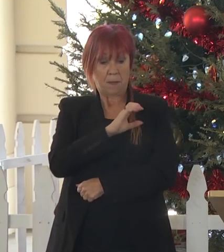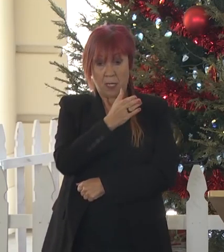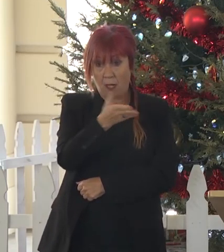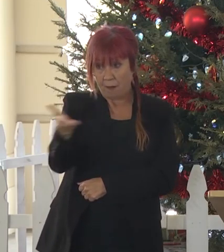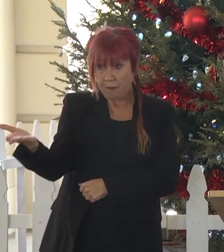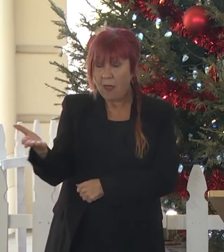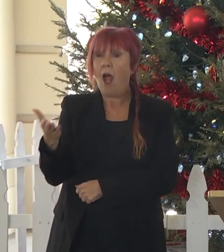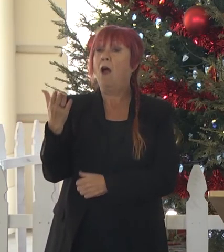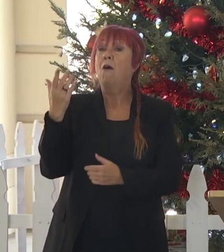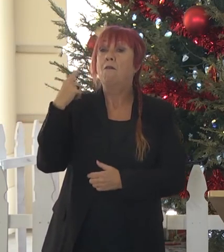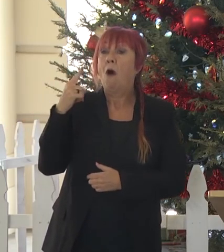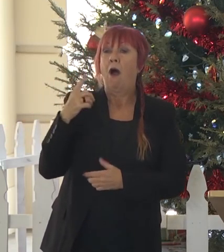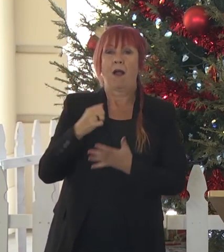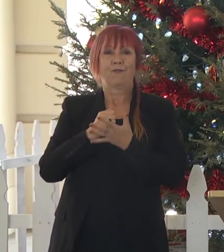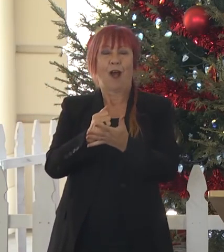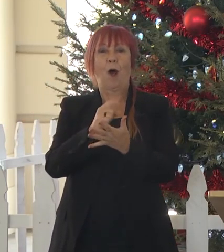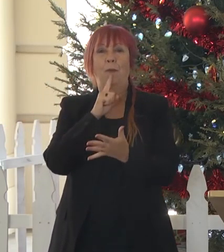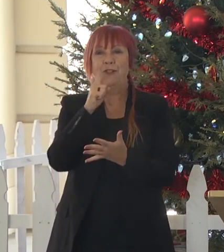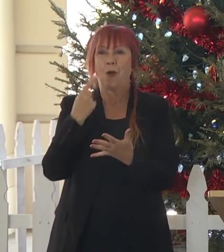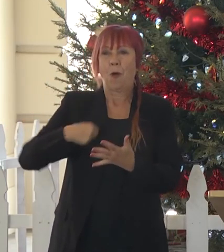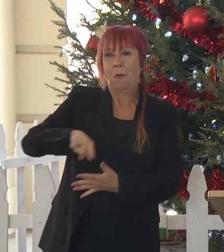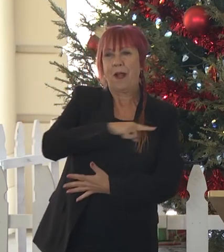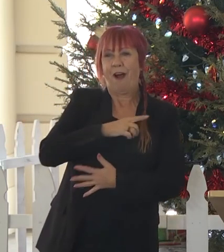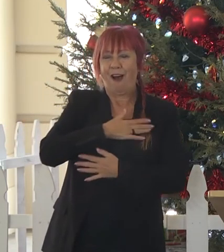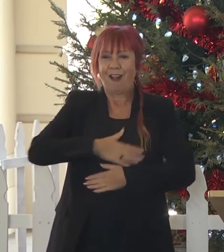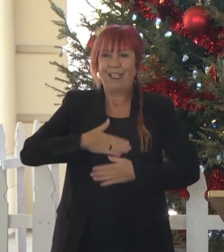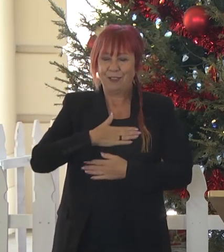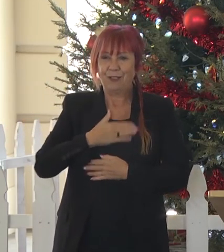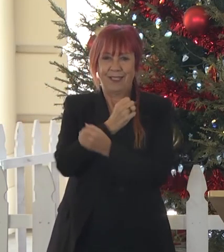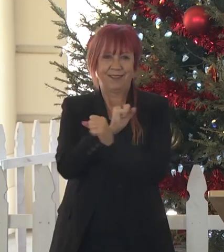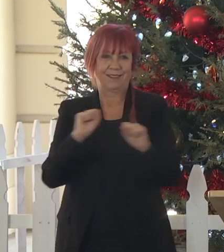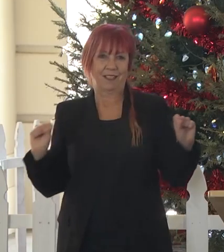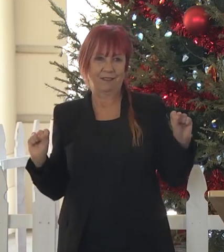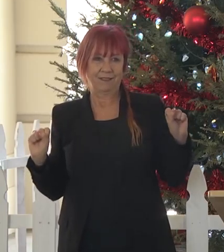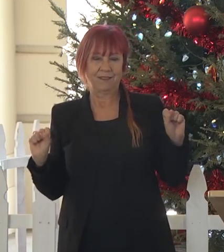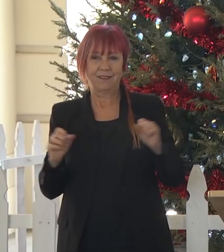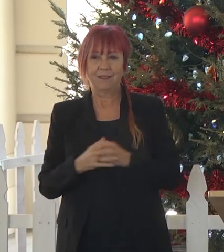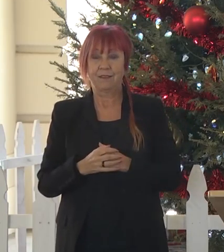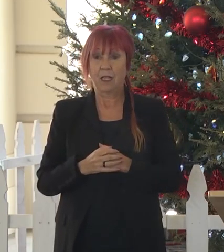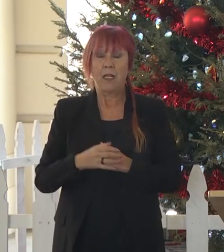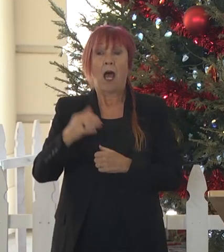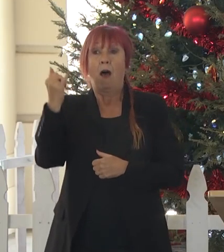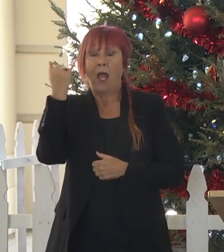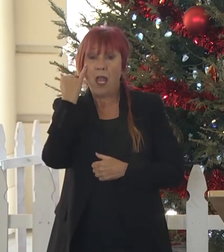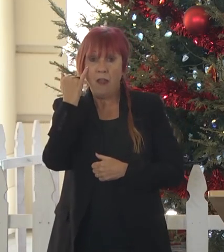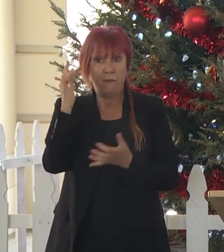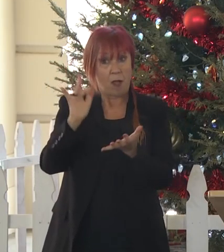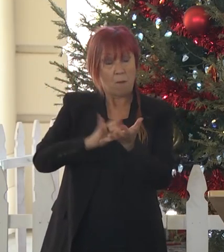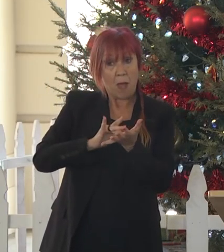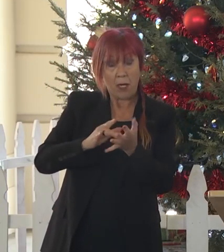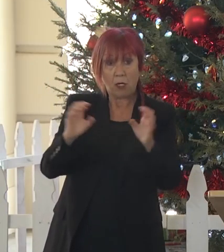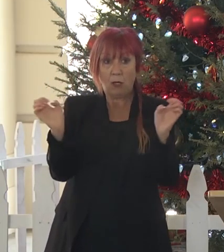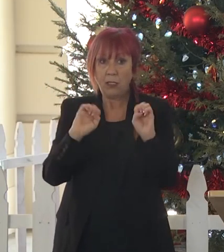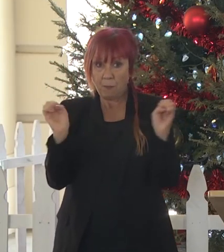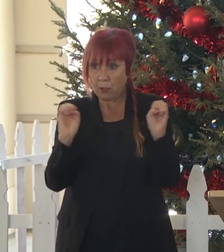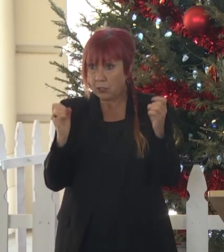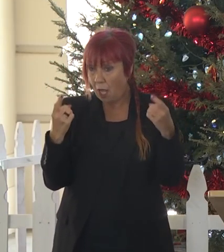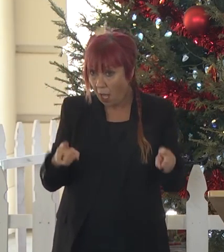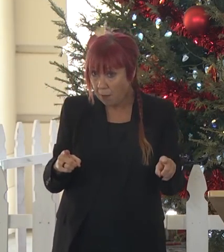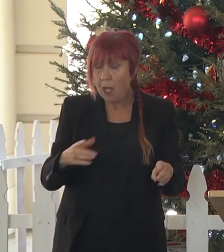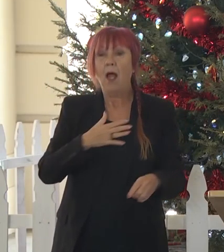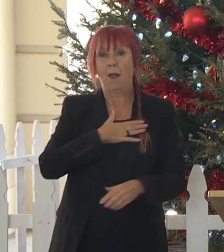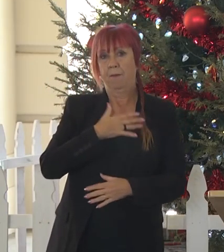make sure that we all have a very enjoyable event. In case of a medical emergency,